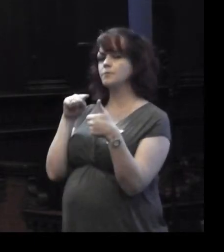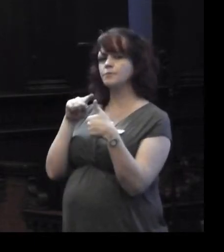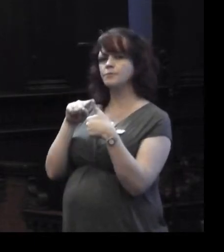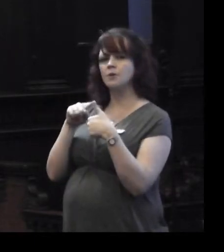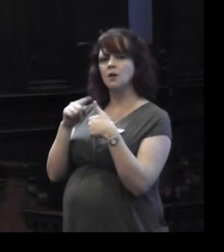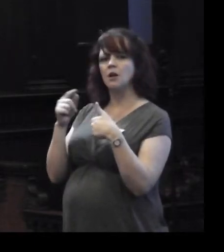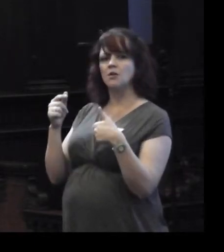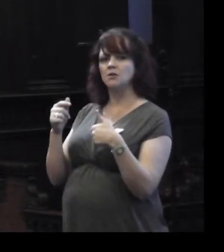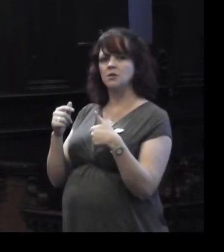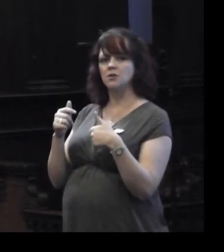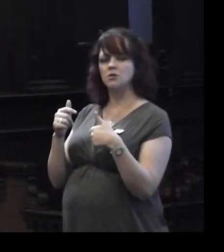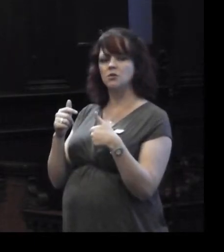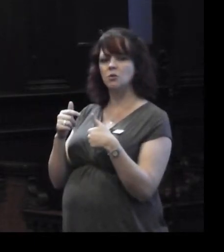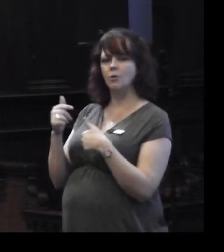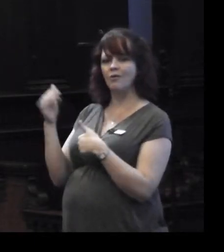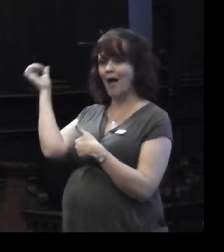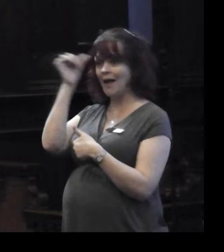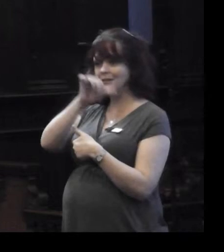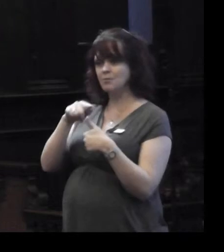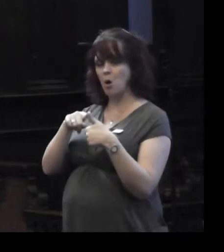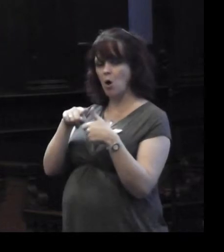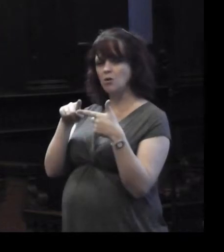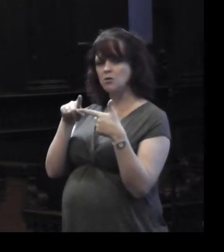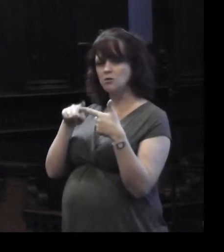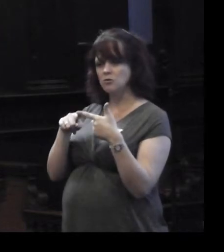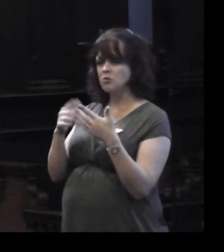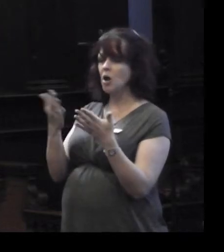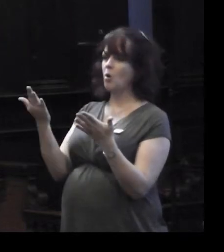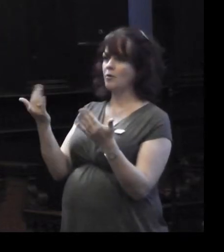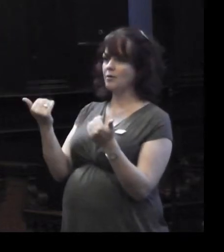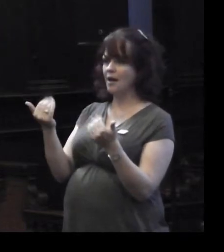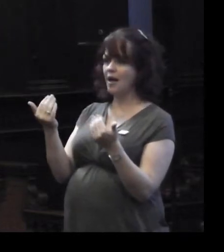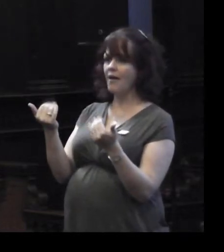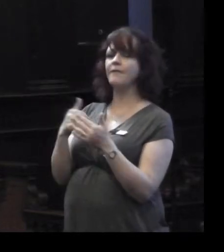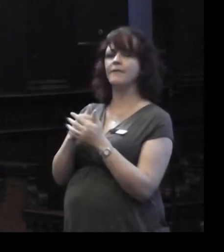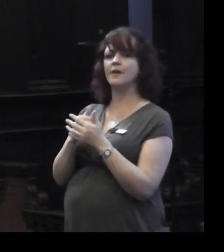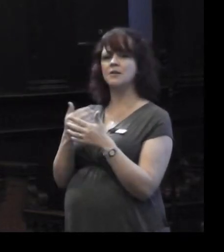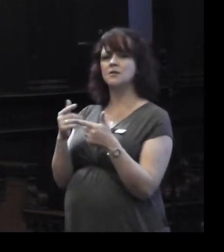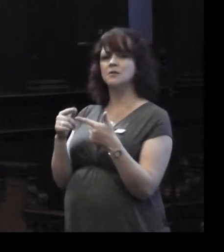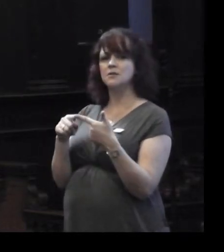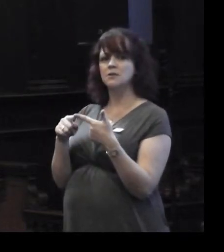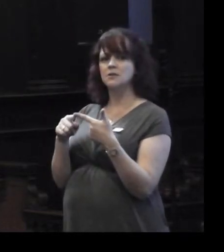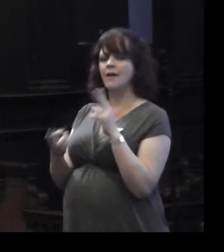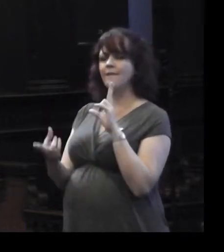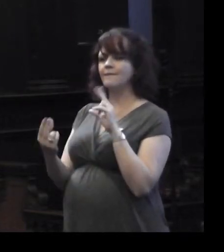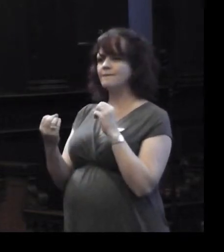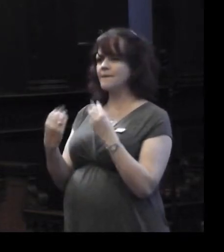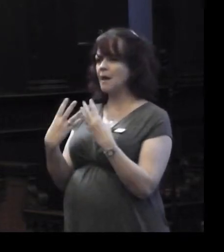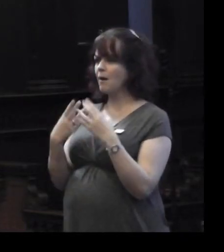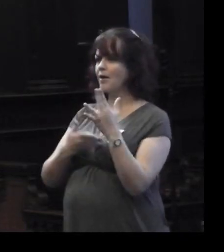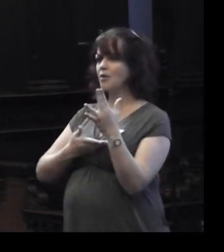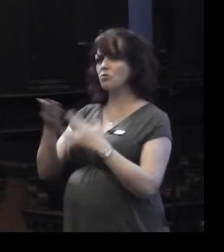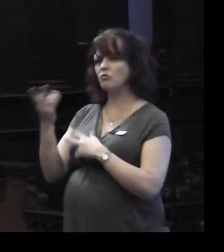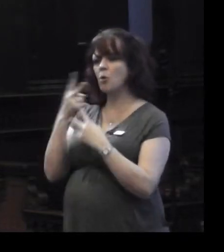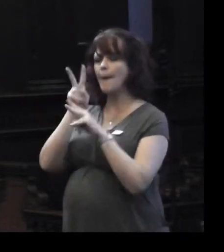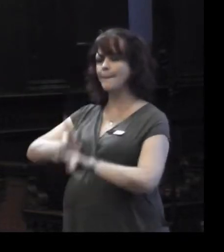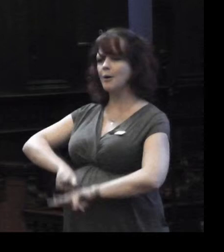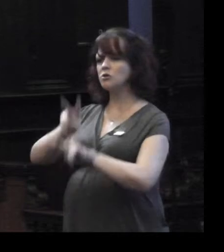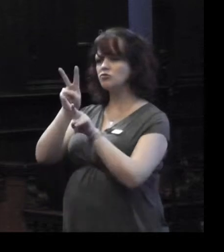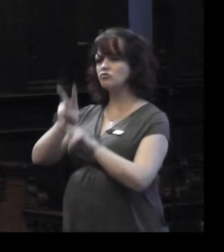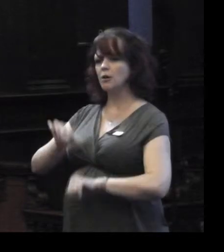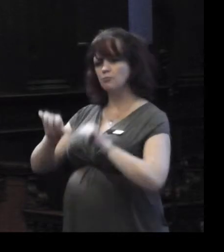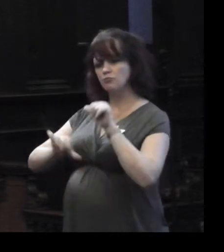witnesses to complement the packages. We invite and adopt beneficiary-fed feedback during the monitoring